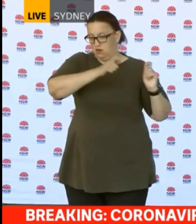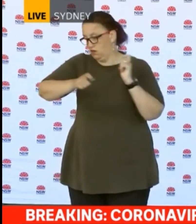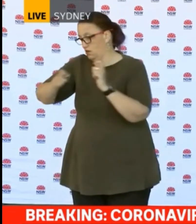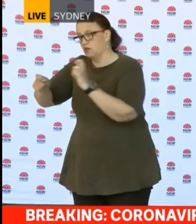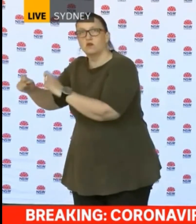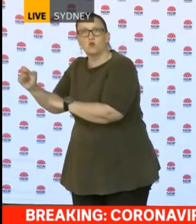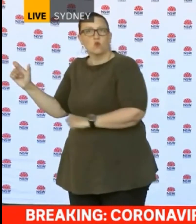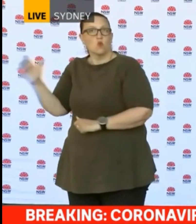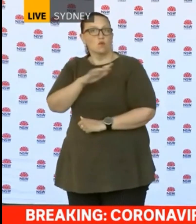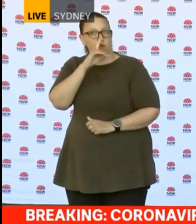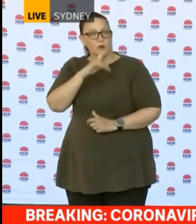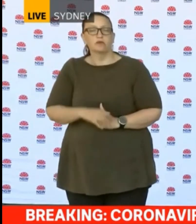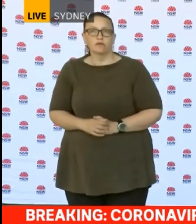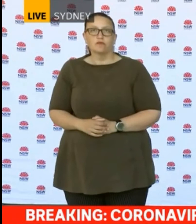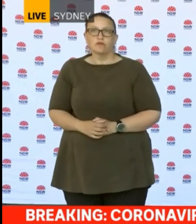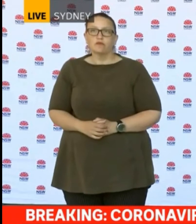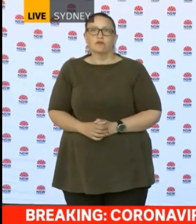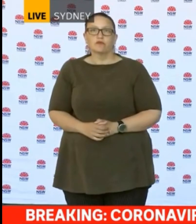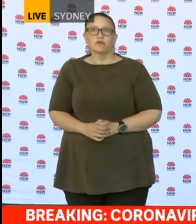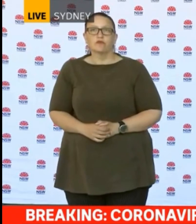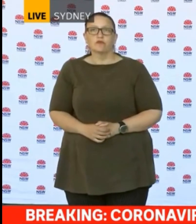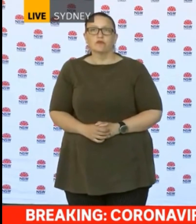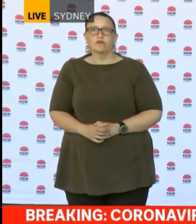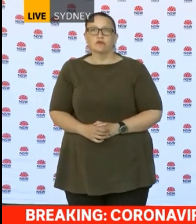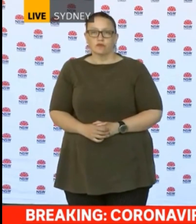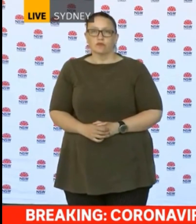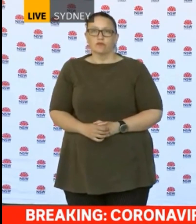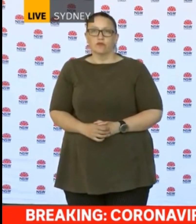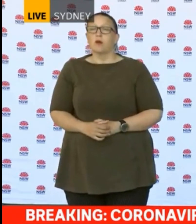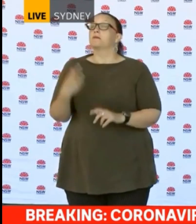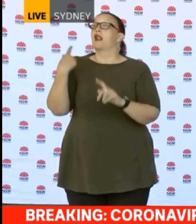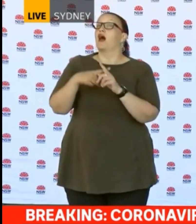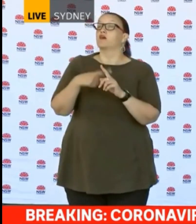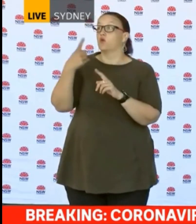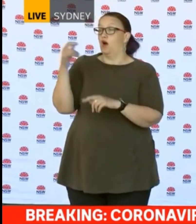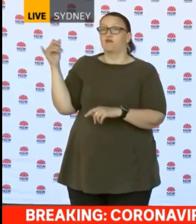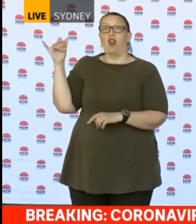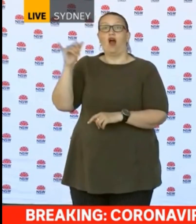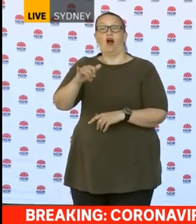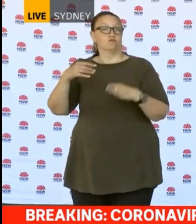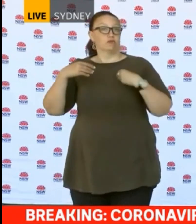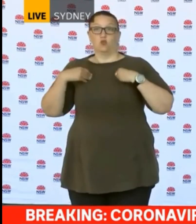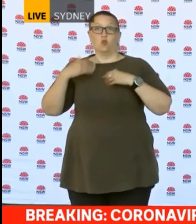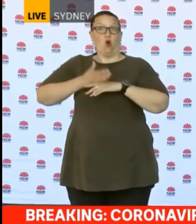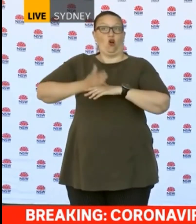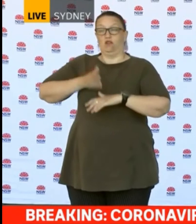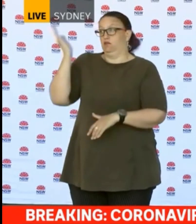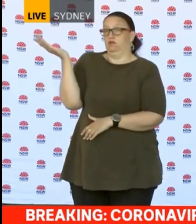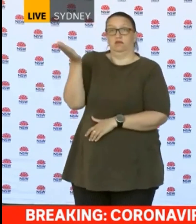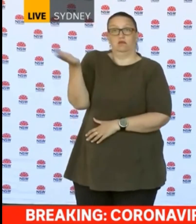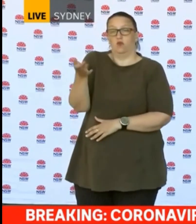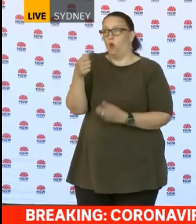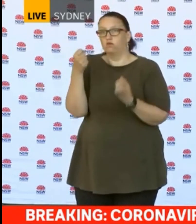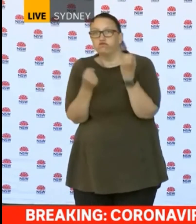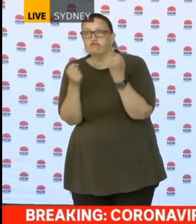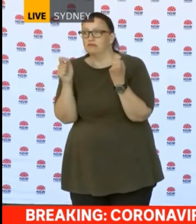also have implemented quarantining and mandatory testing of flight crew that are coming in, again to give us